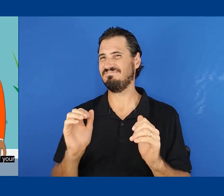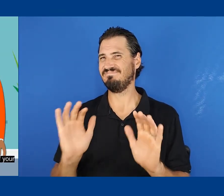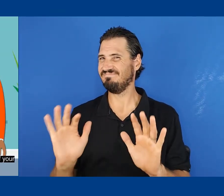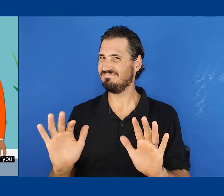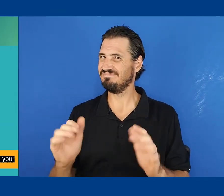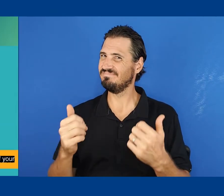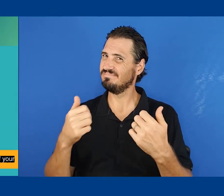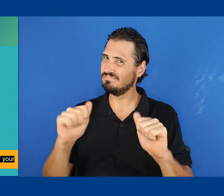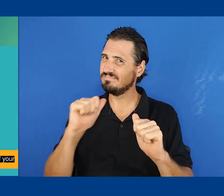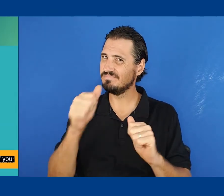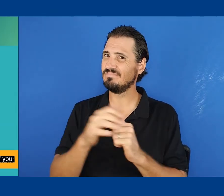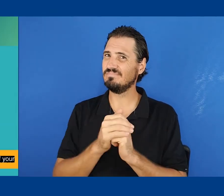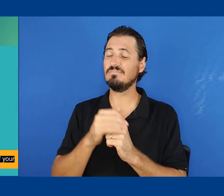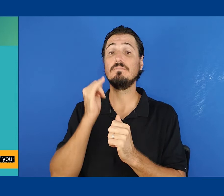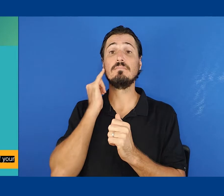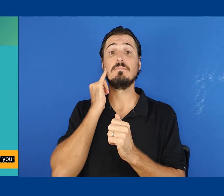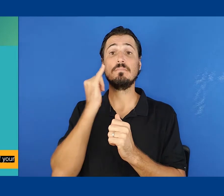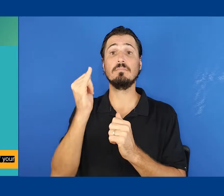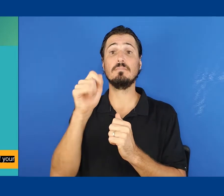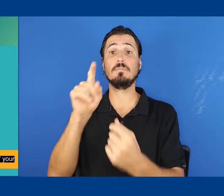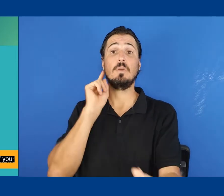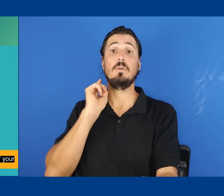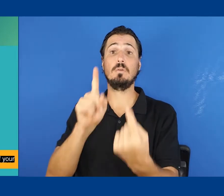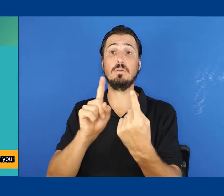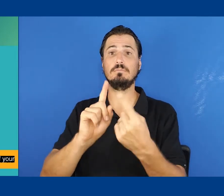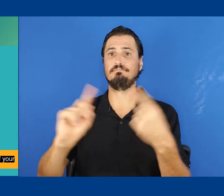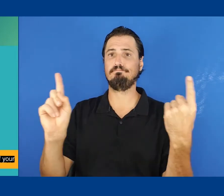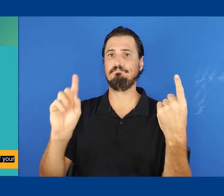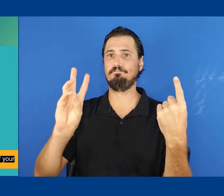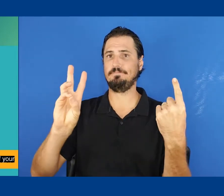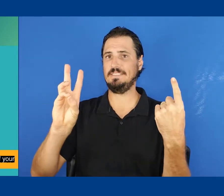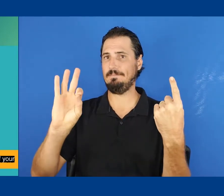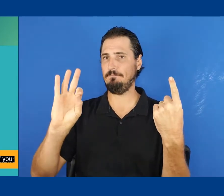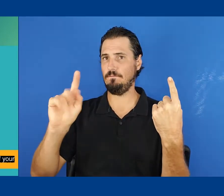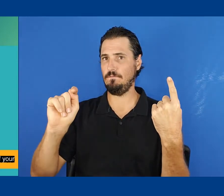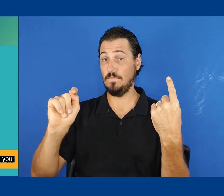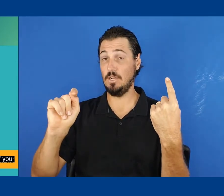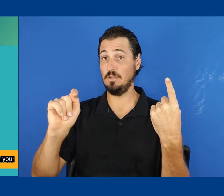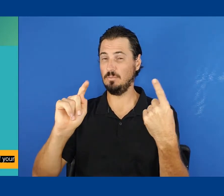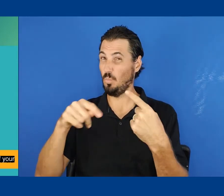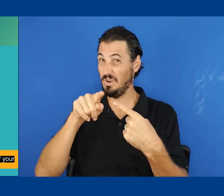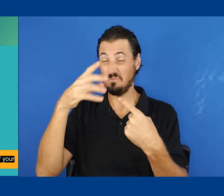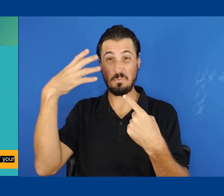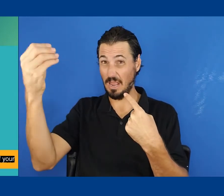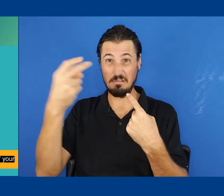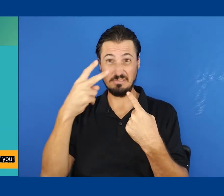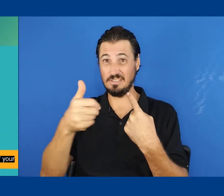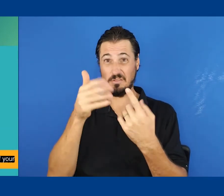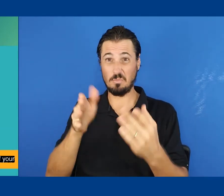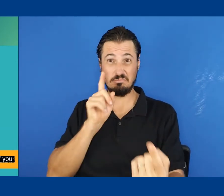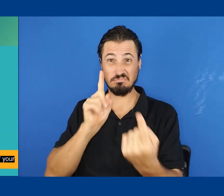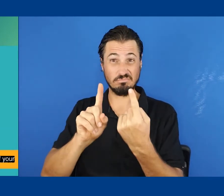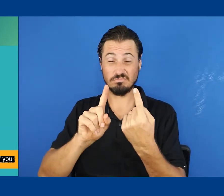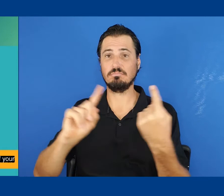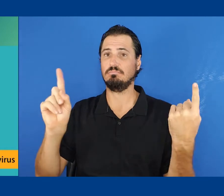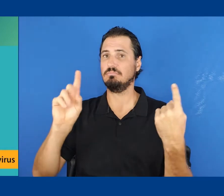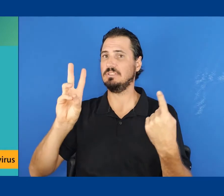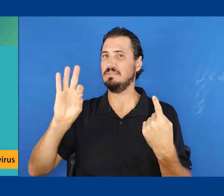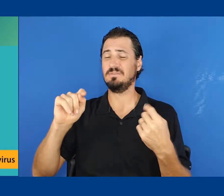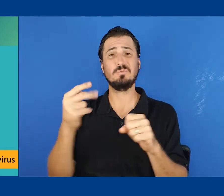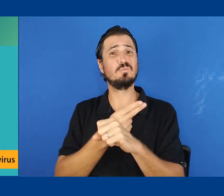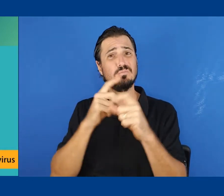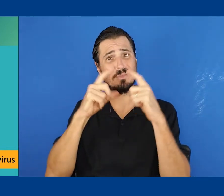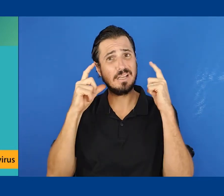If you must interact with people outside of your home, maintain a distance of 6 feet of separation and wear a mask, if at